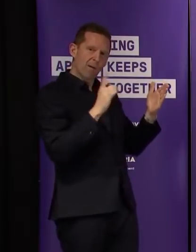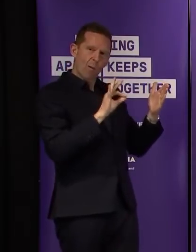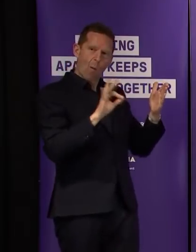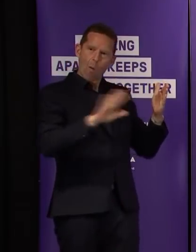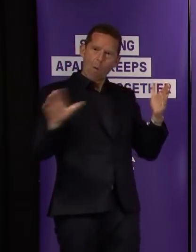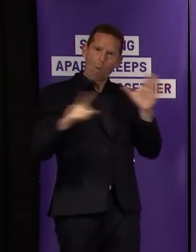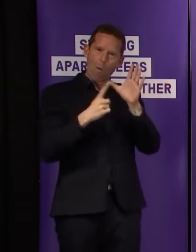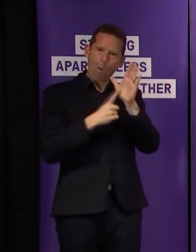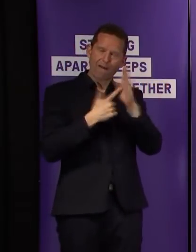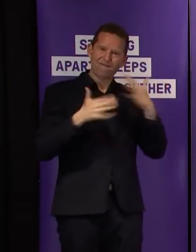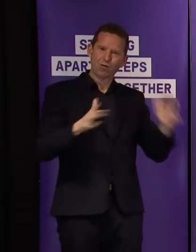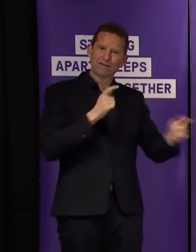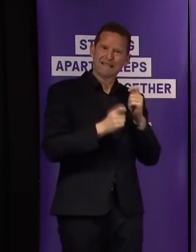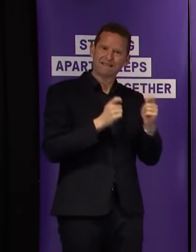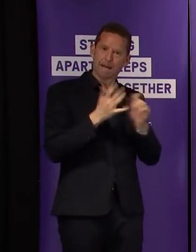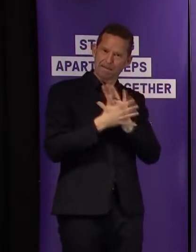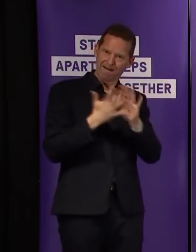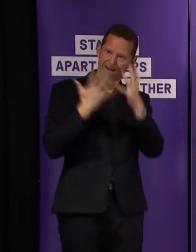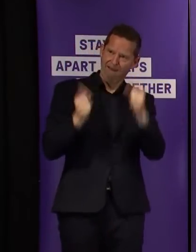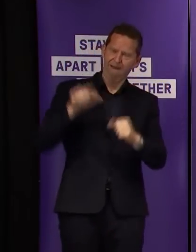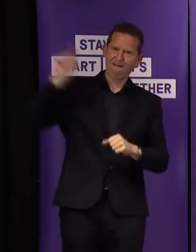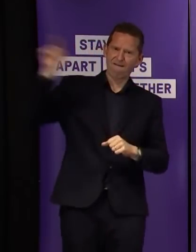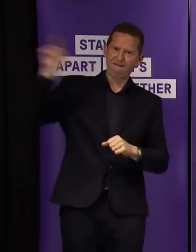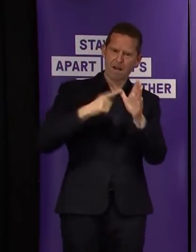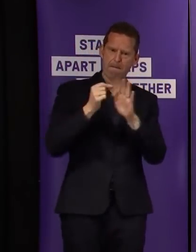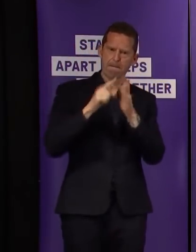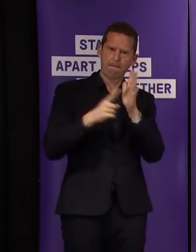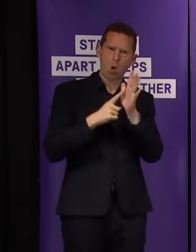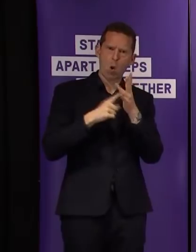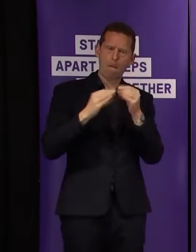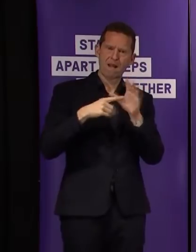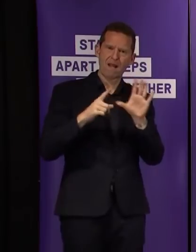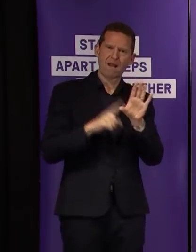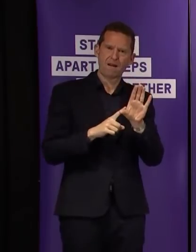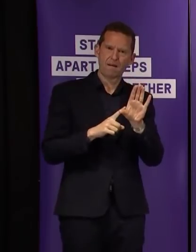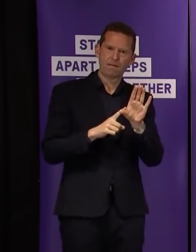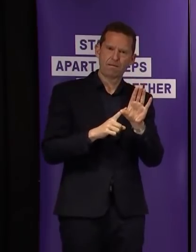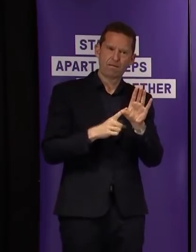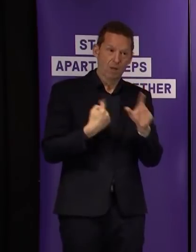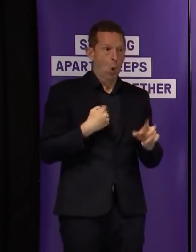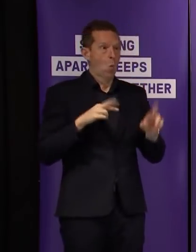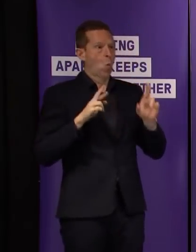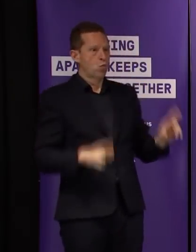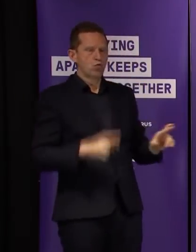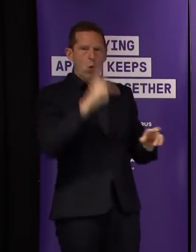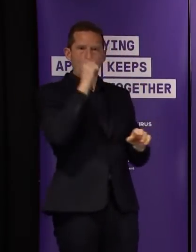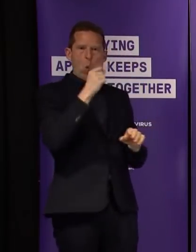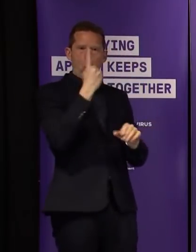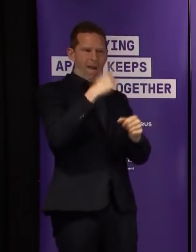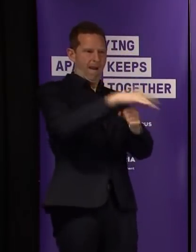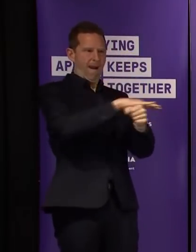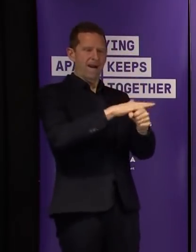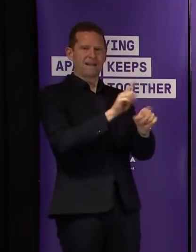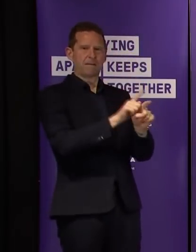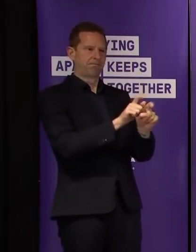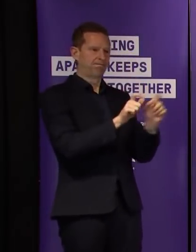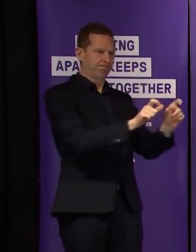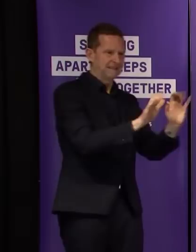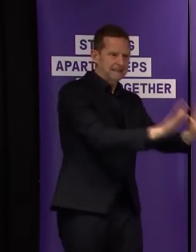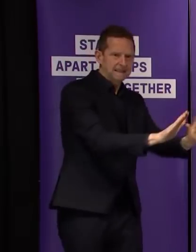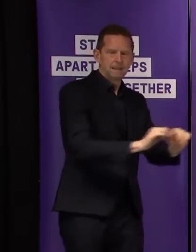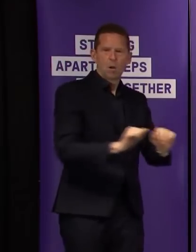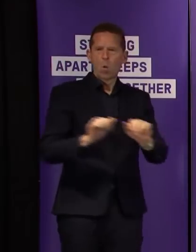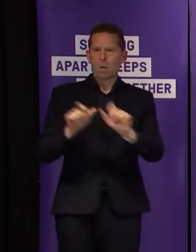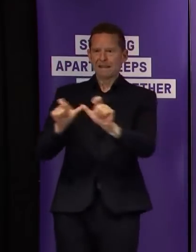has symptoms gets tested. If it was as simple as just locking down one sector or going to even extreme